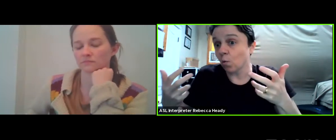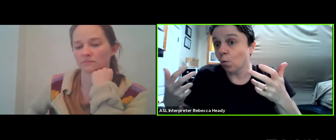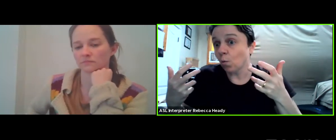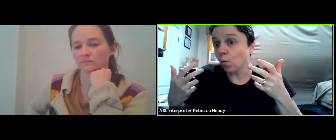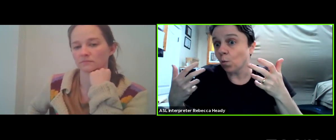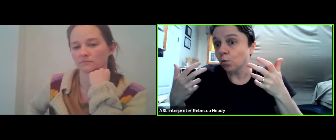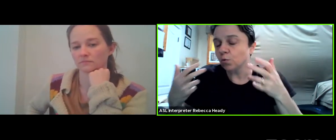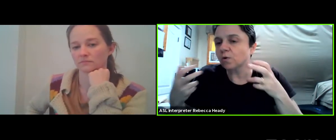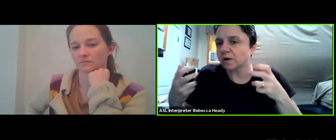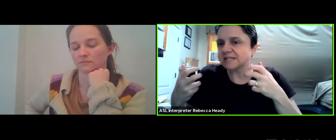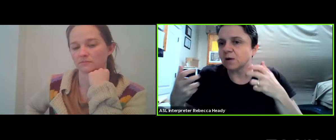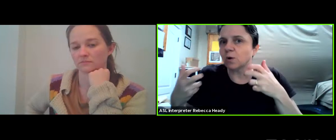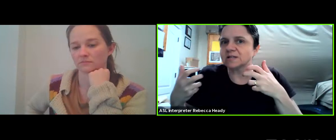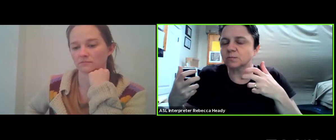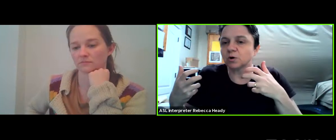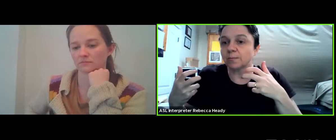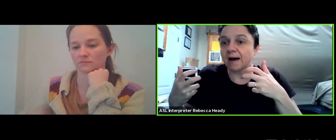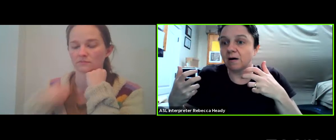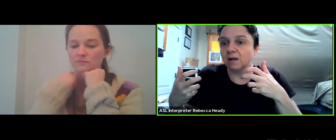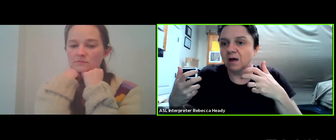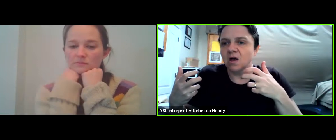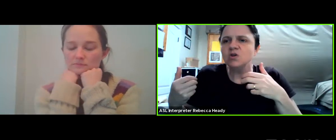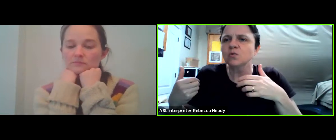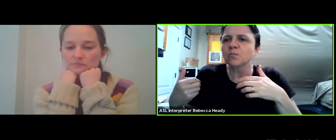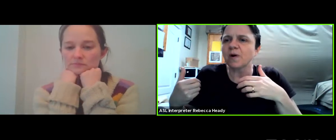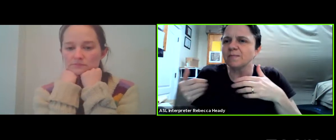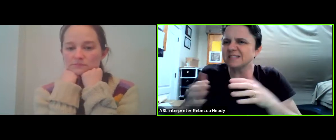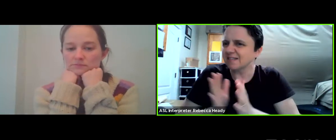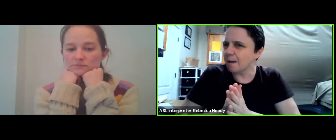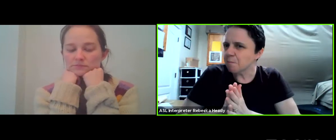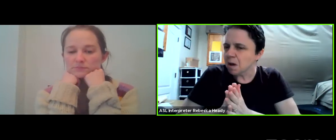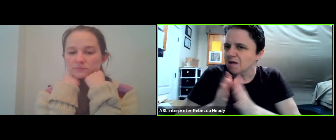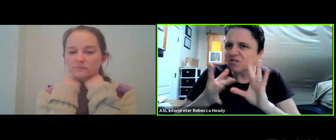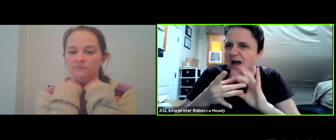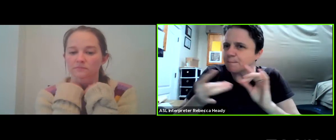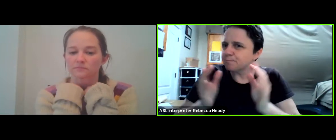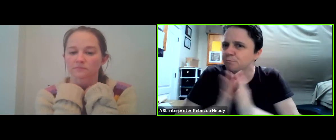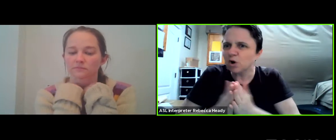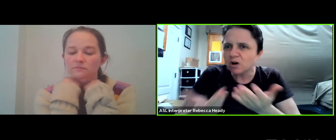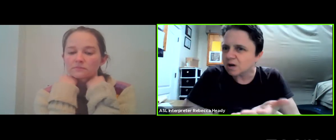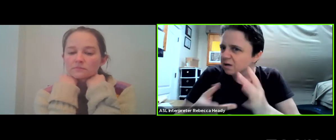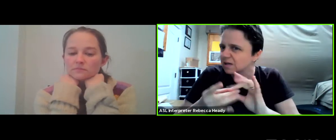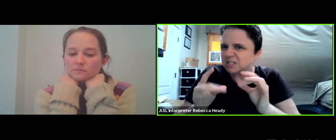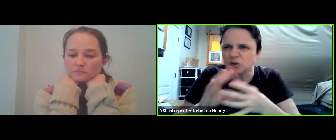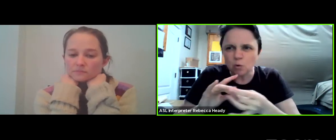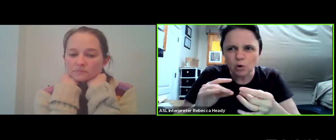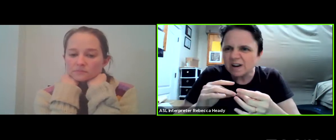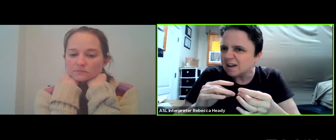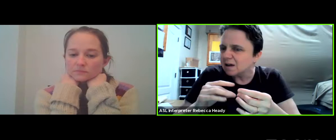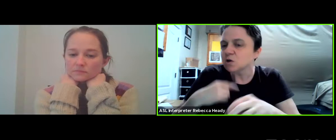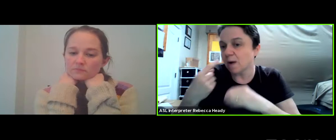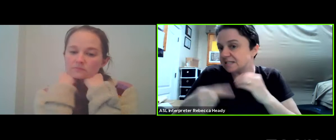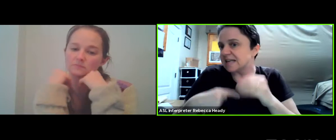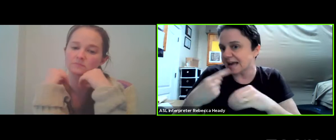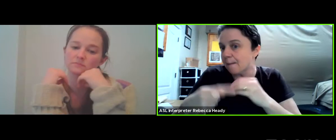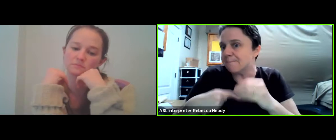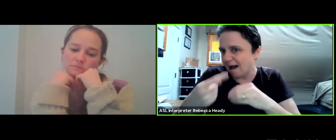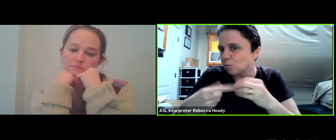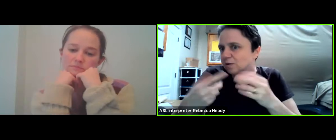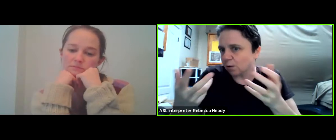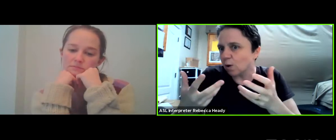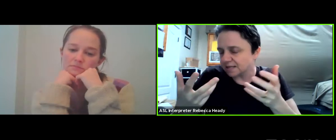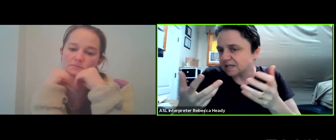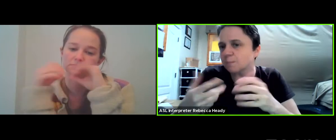might think, you wouldn't want to say, what is the book about? You'd probably say that book, that story, you might